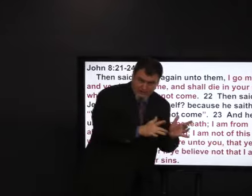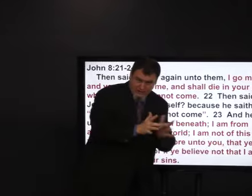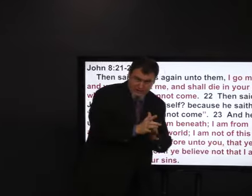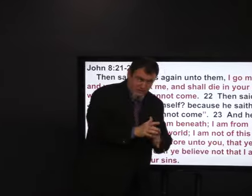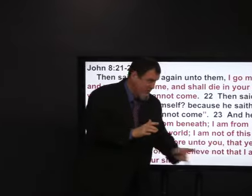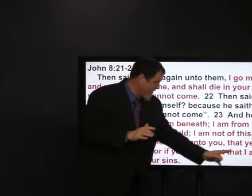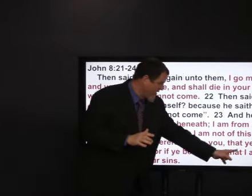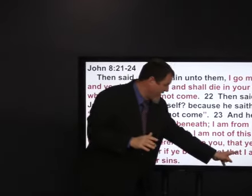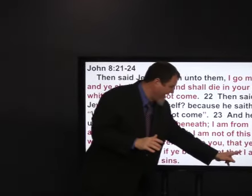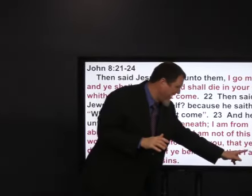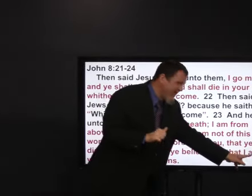Jesus,